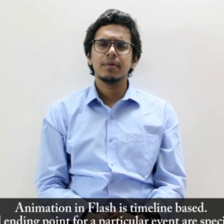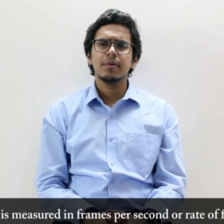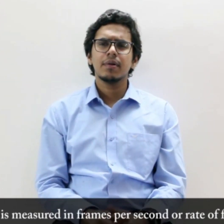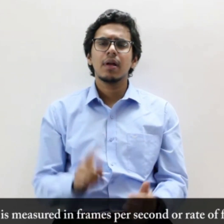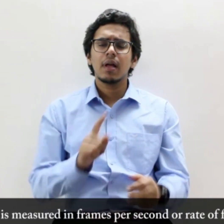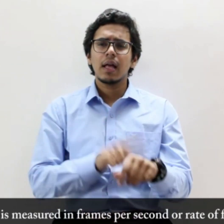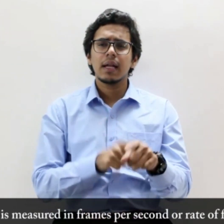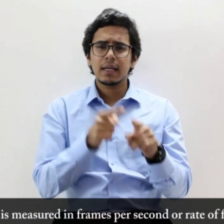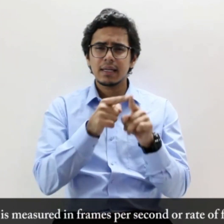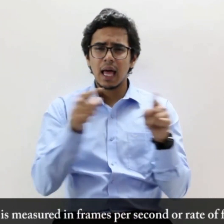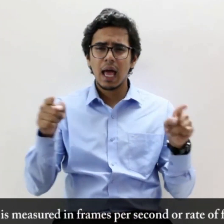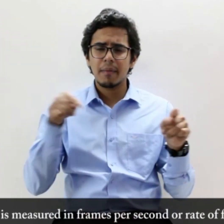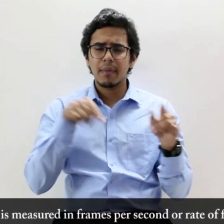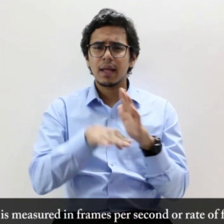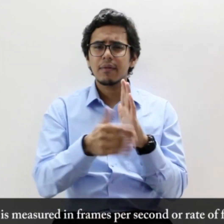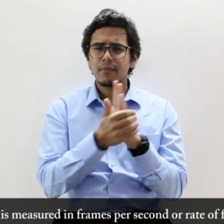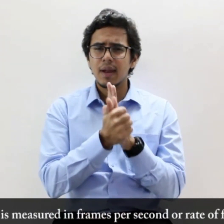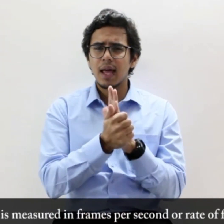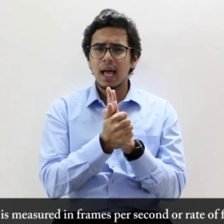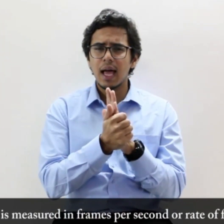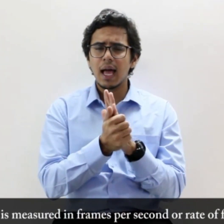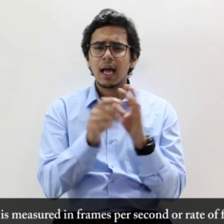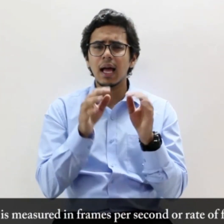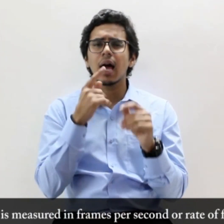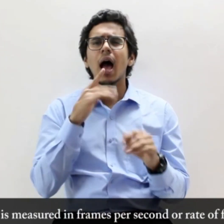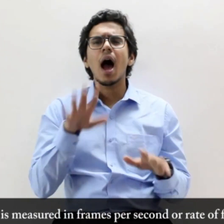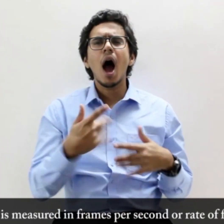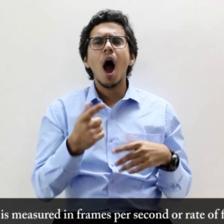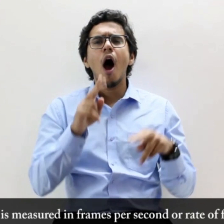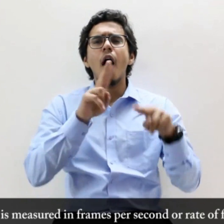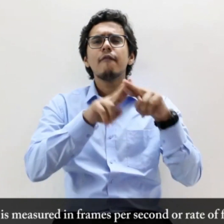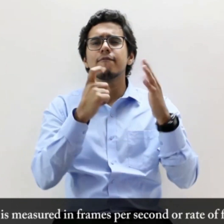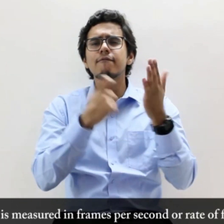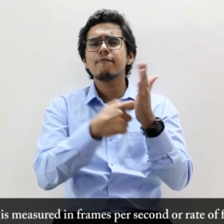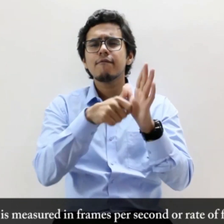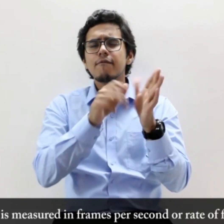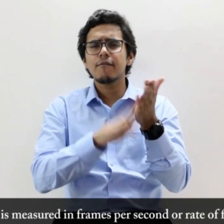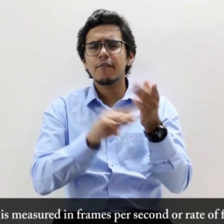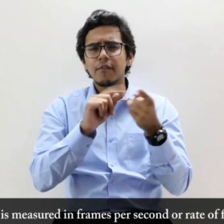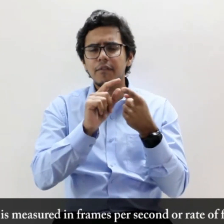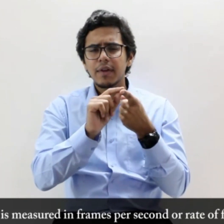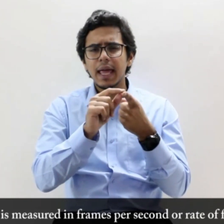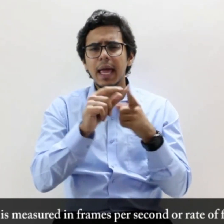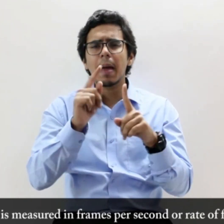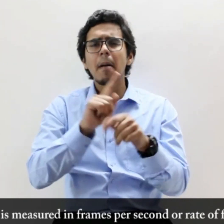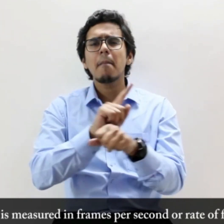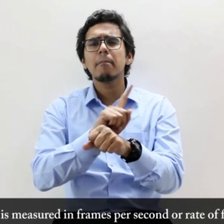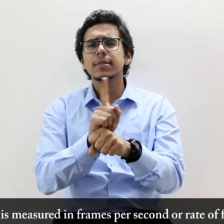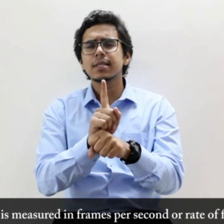Time in Flash is measured in frames per second or rate of frame